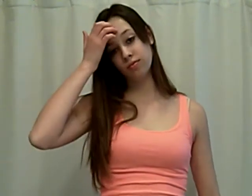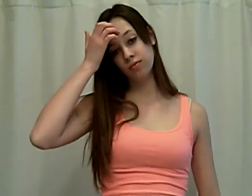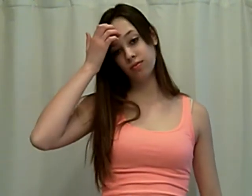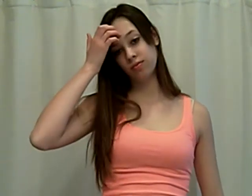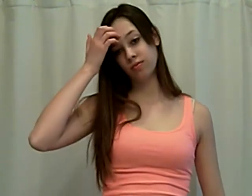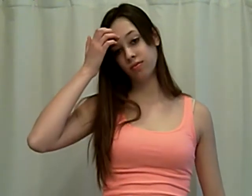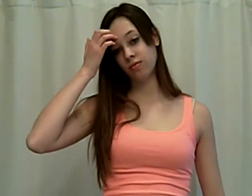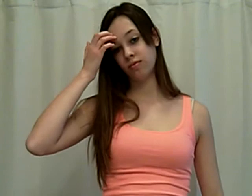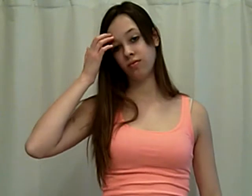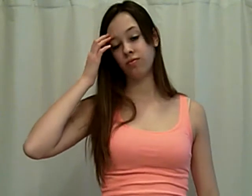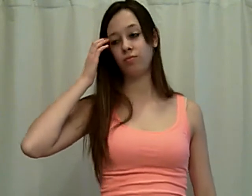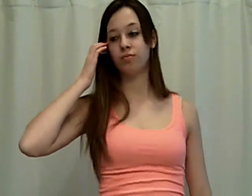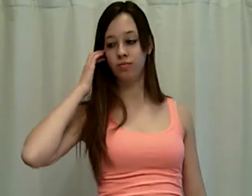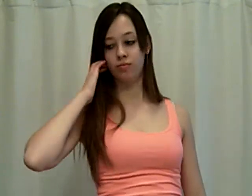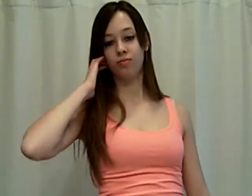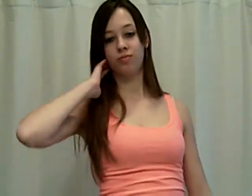keep dancing like we're